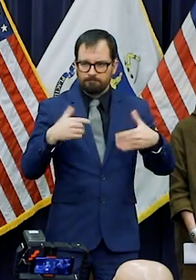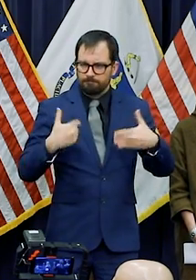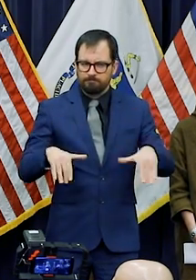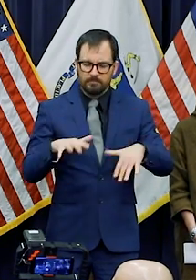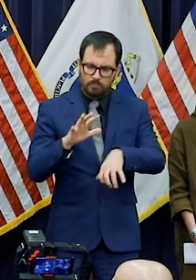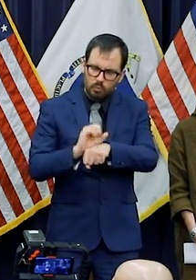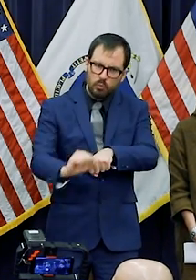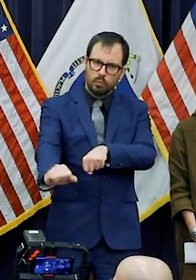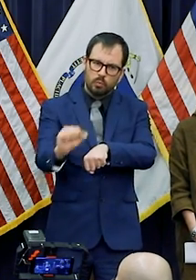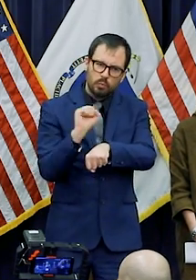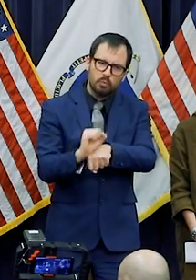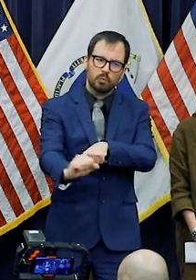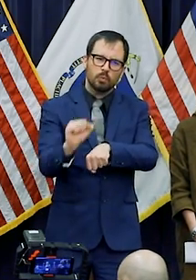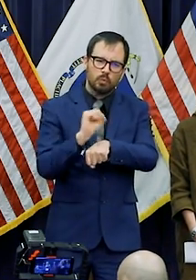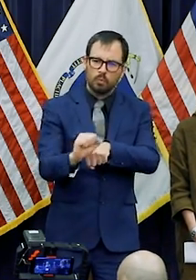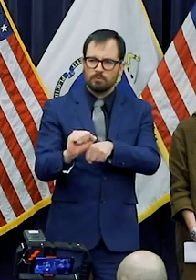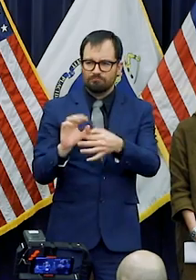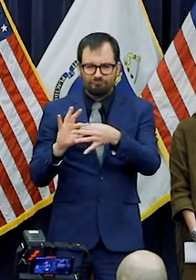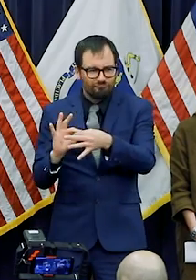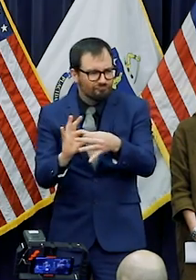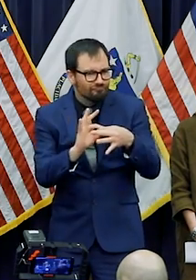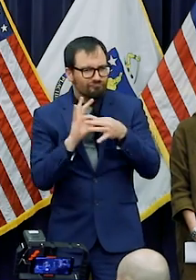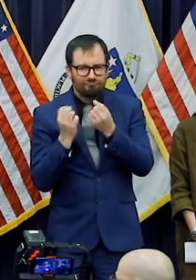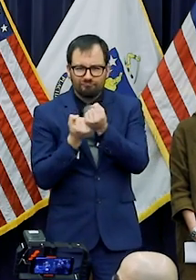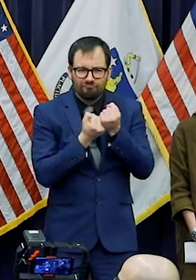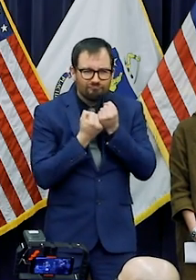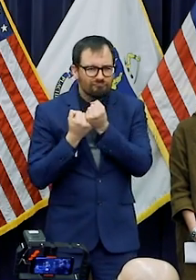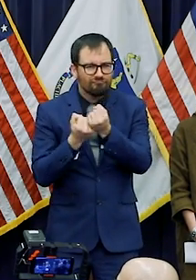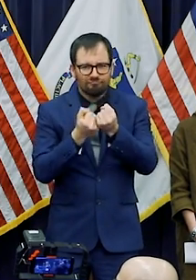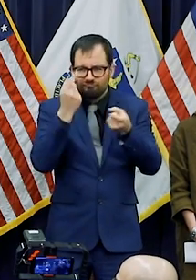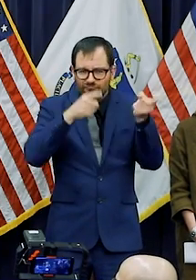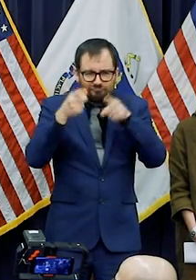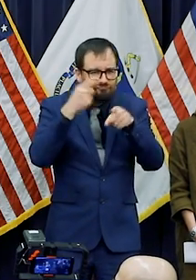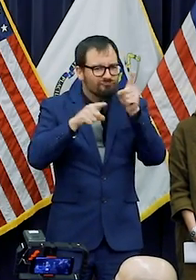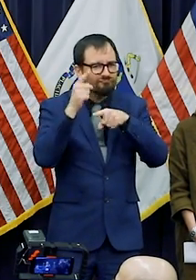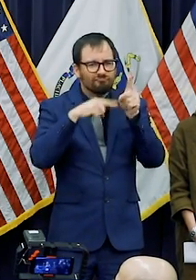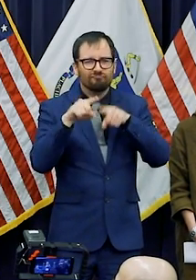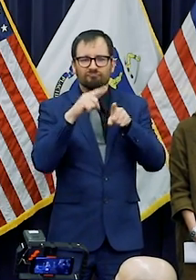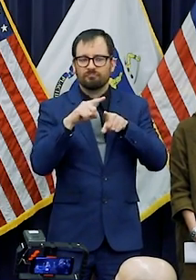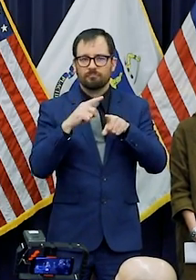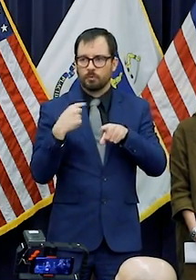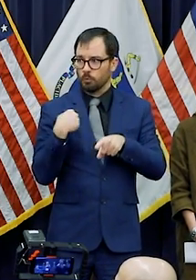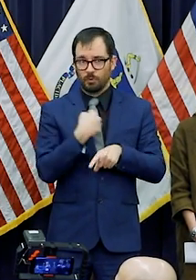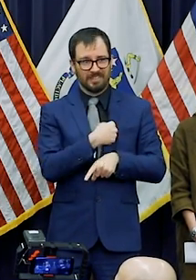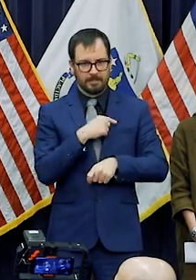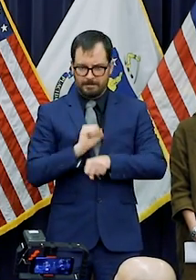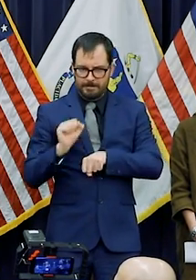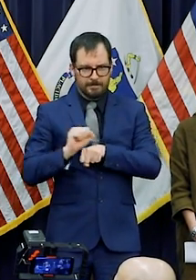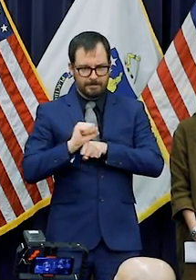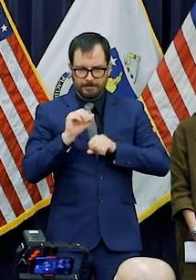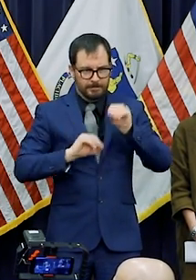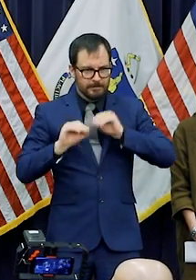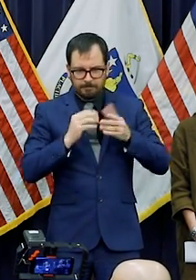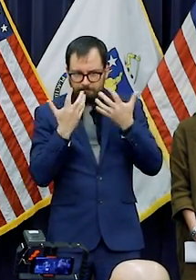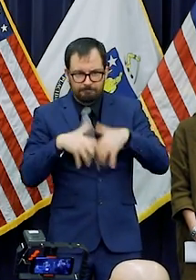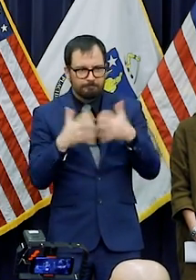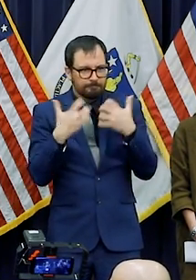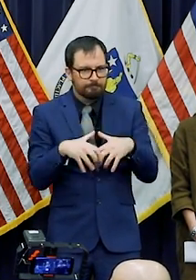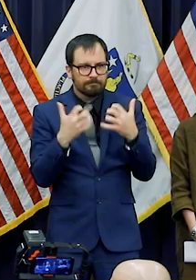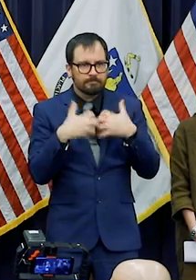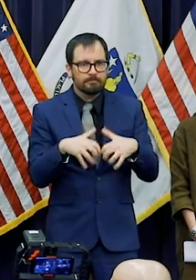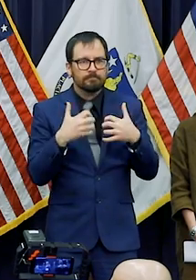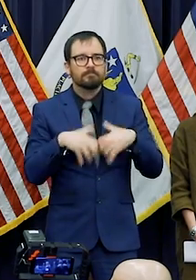that so many people put in on this one over the past 48 hours. And I think, as many people know, effective today, bars and restaurants